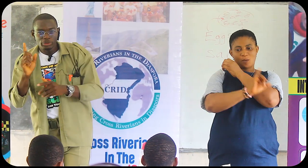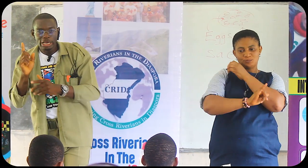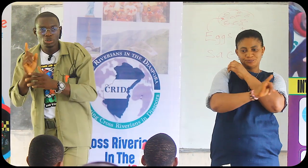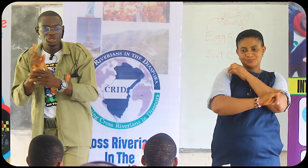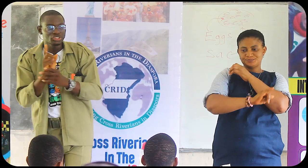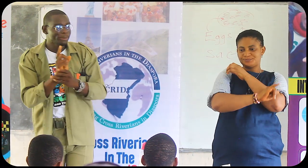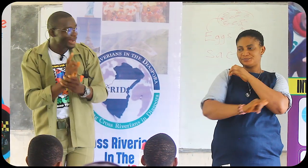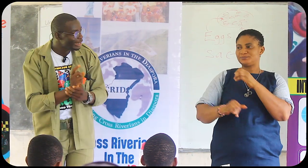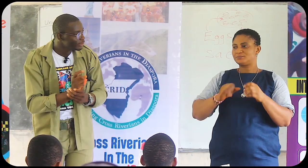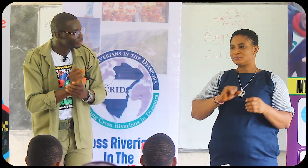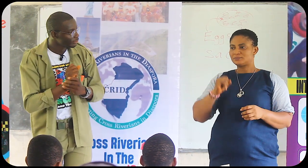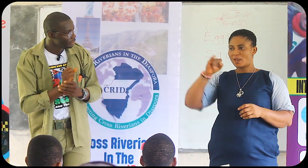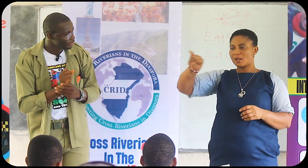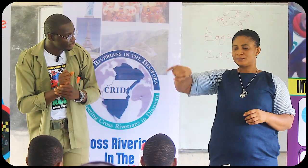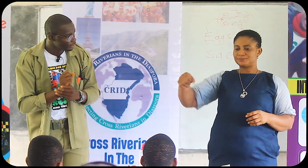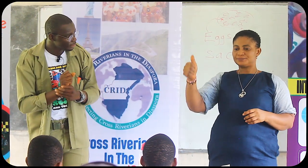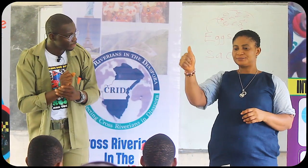one peculiar country is Japan.